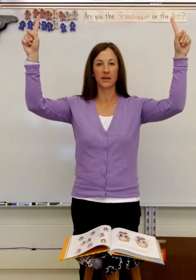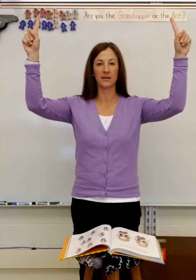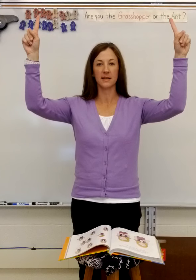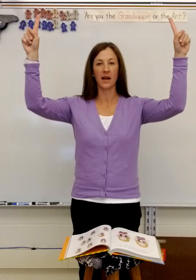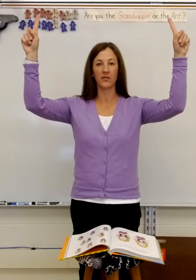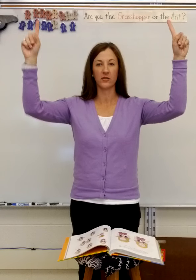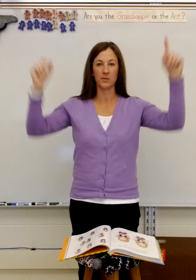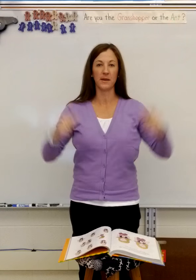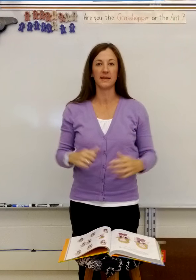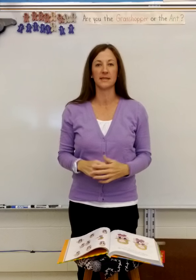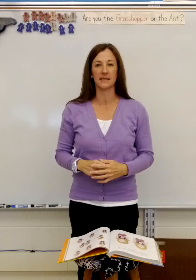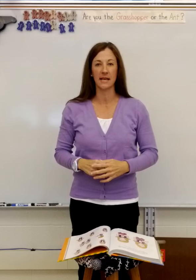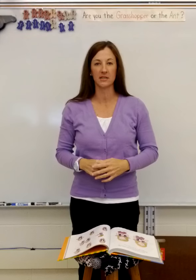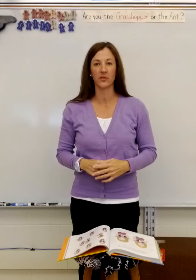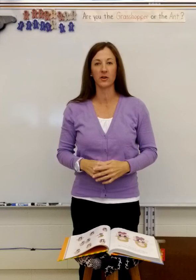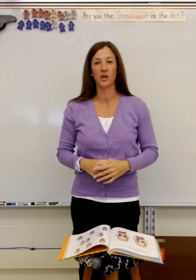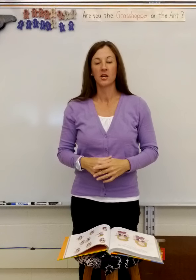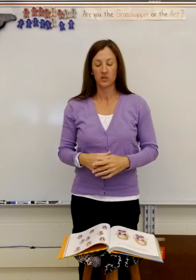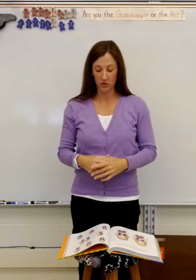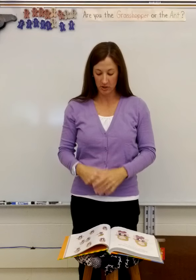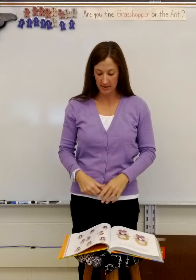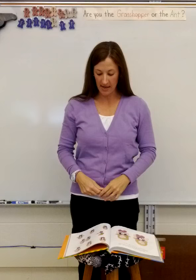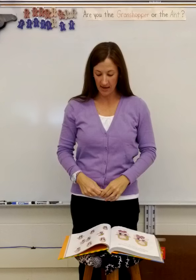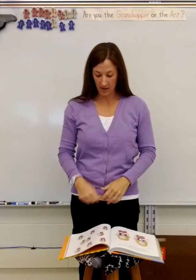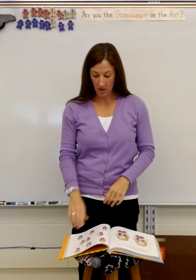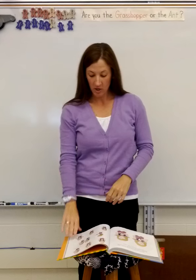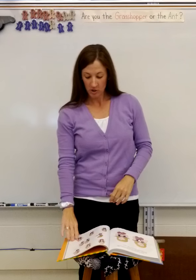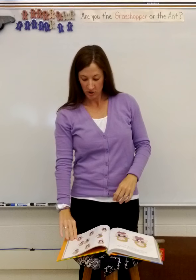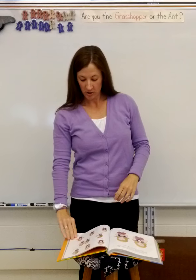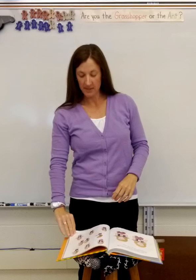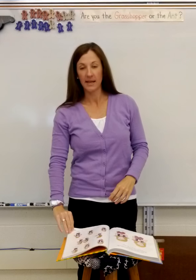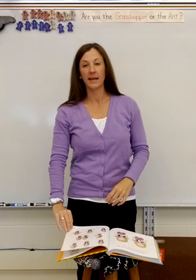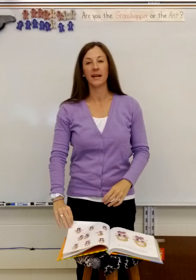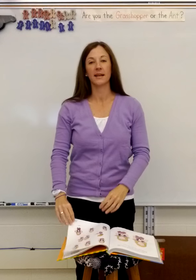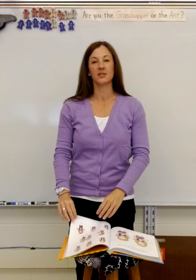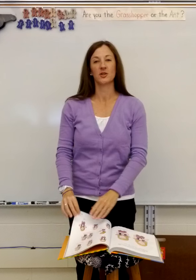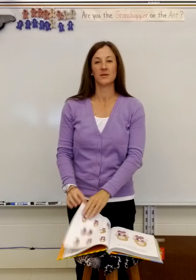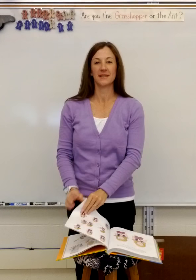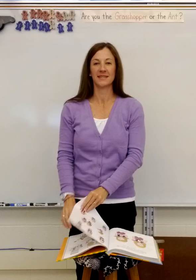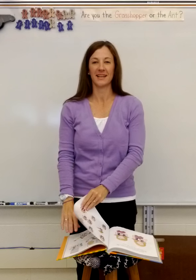the sign to be successful. So she's saying she did it because she was successful.